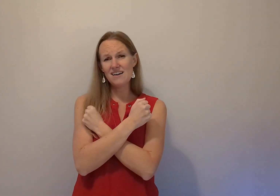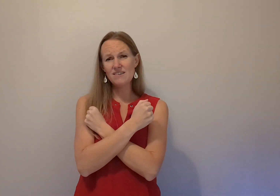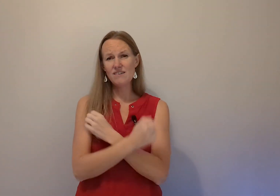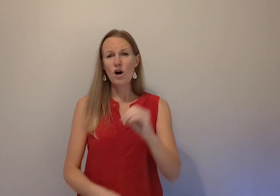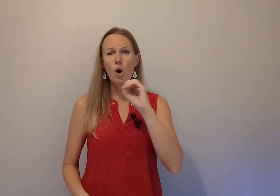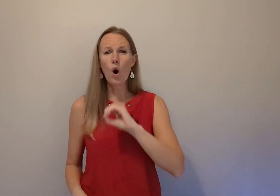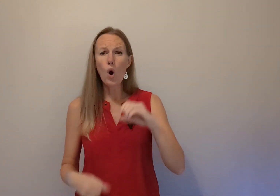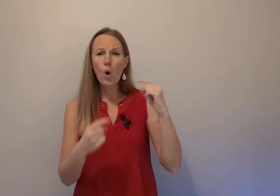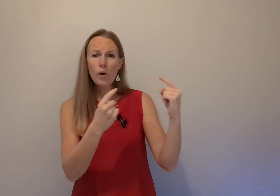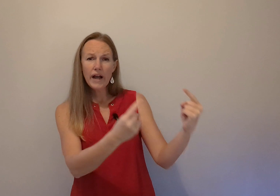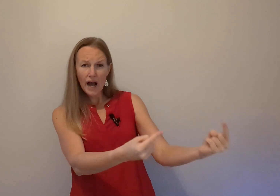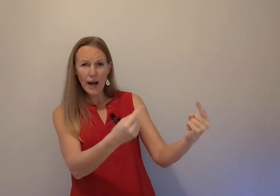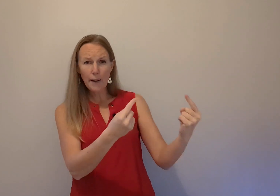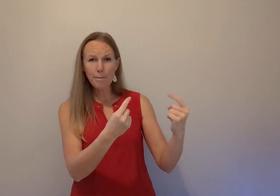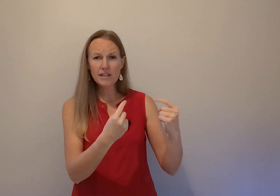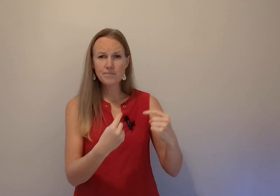love. Oh, come,